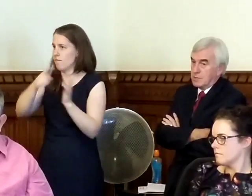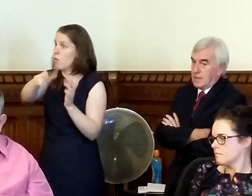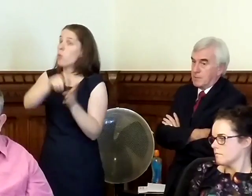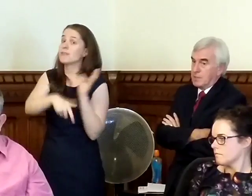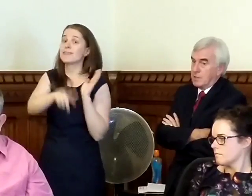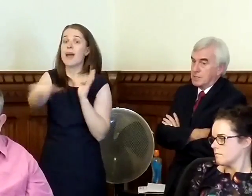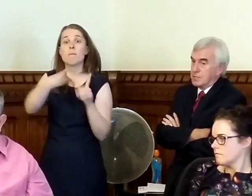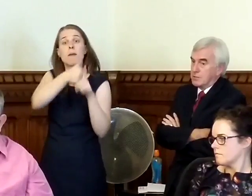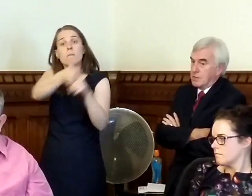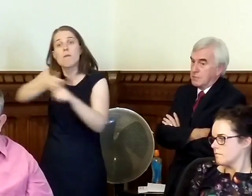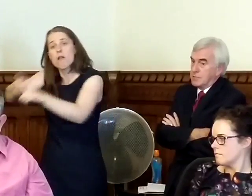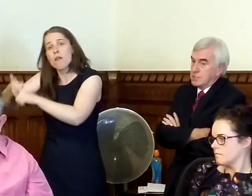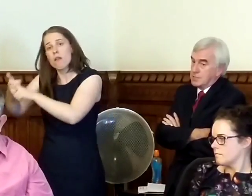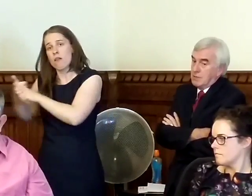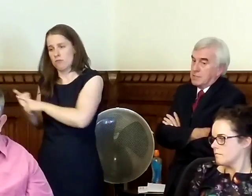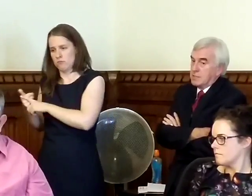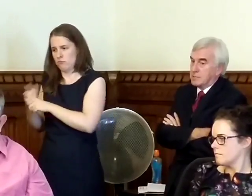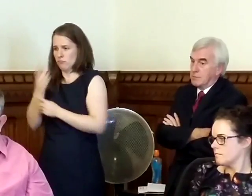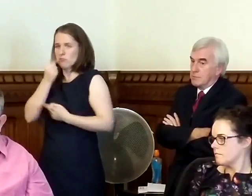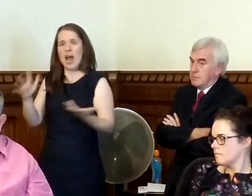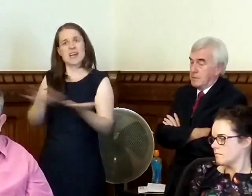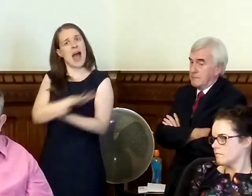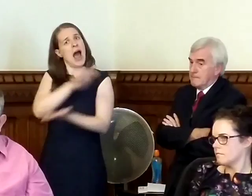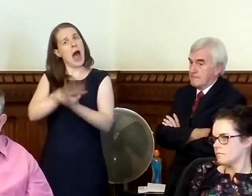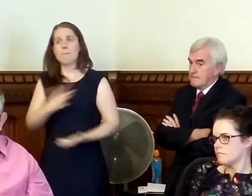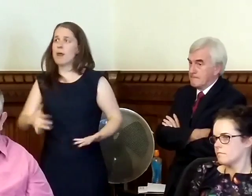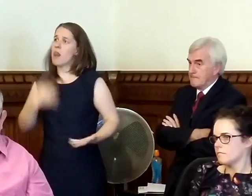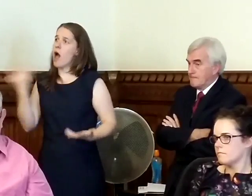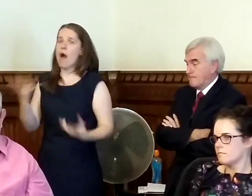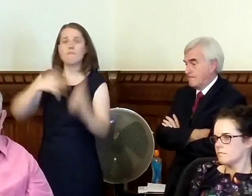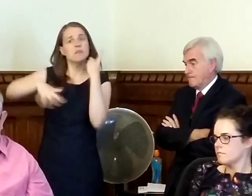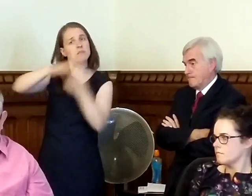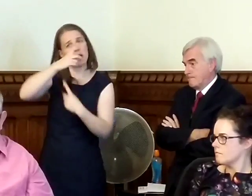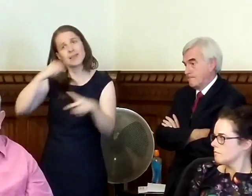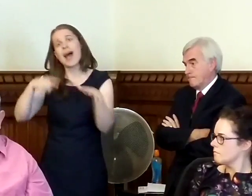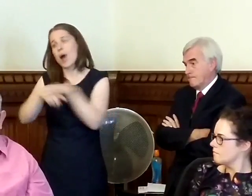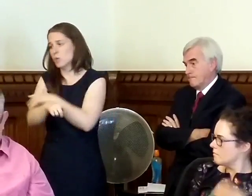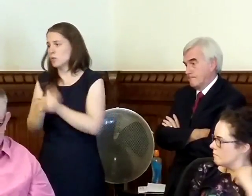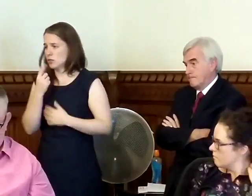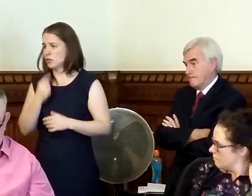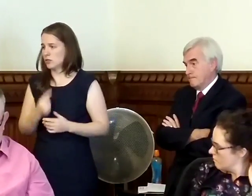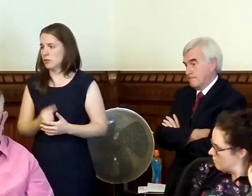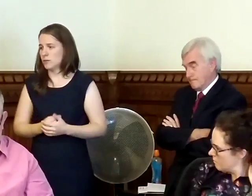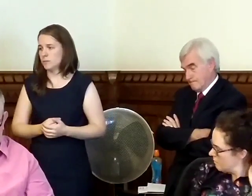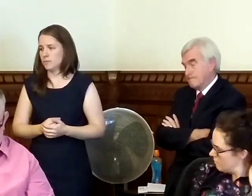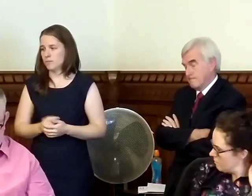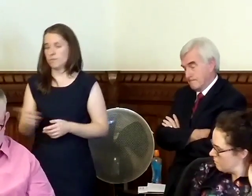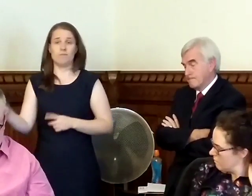and enjoyable and happy lives integrated within society. And that's what we're about.